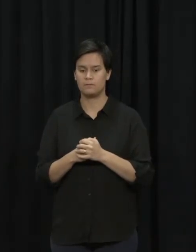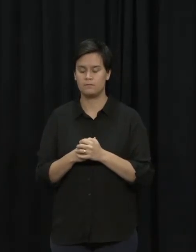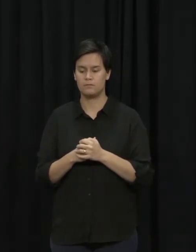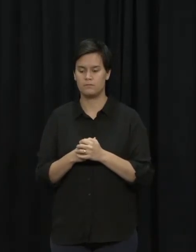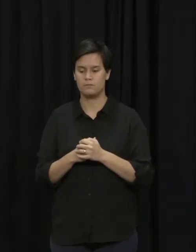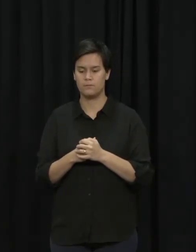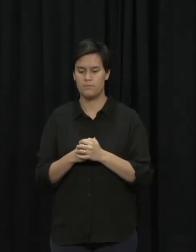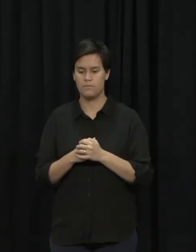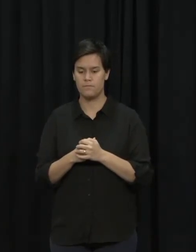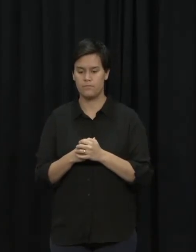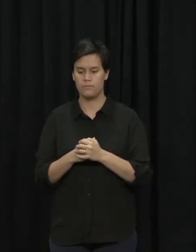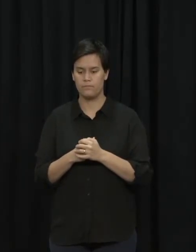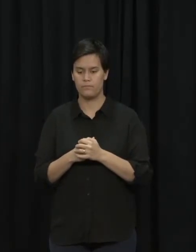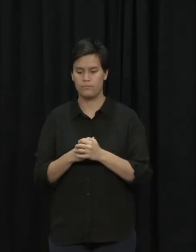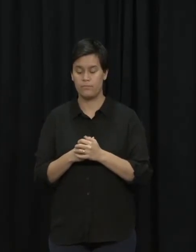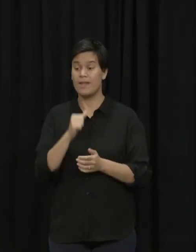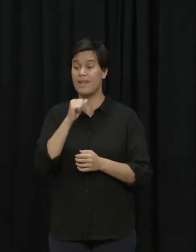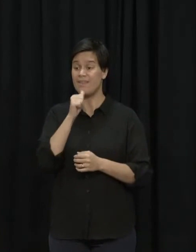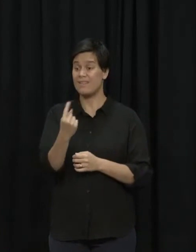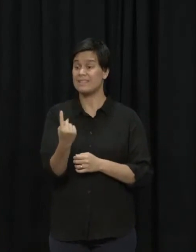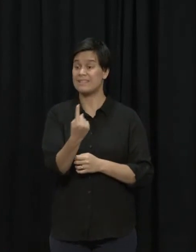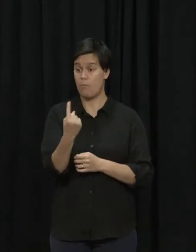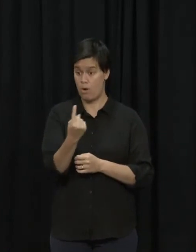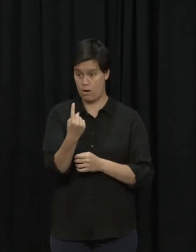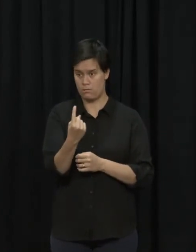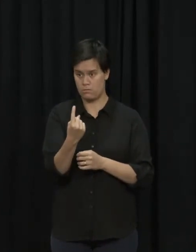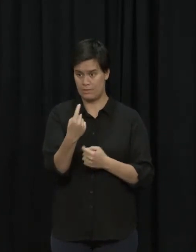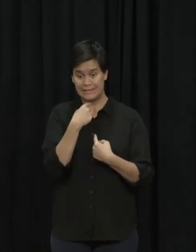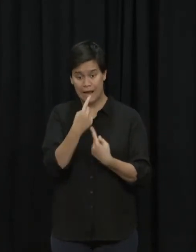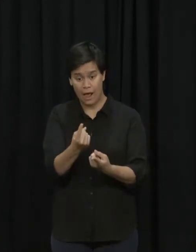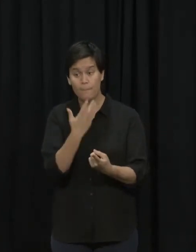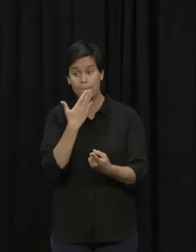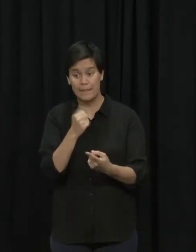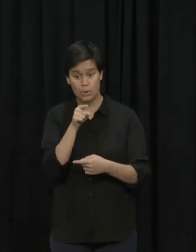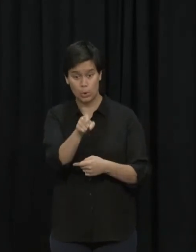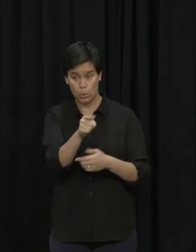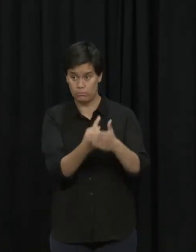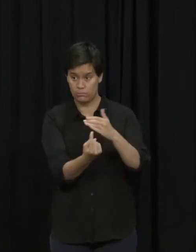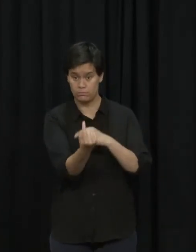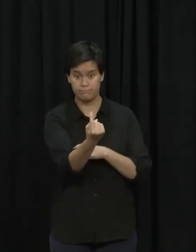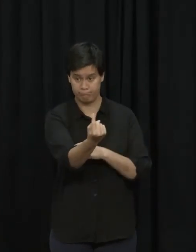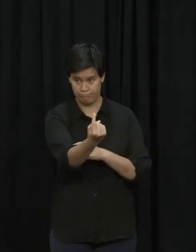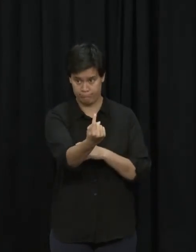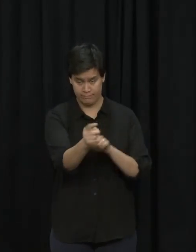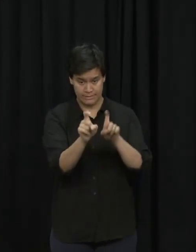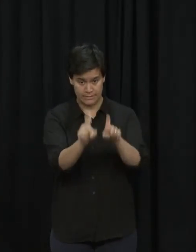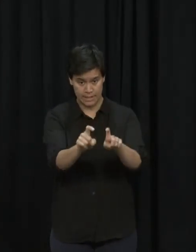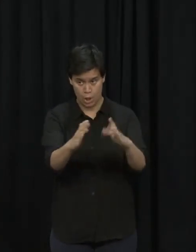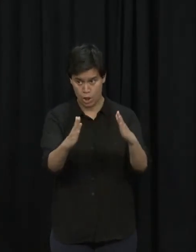expected to, and who we need to have isolating, are isolating. That's why there is the daily phone call. That is to check on